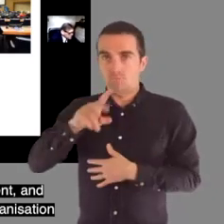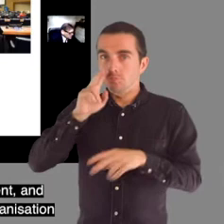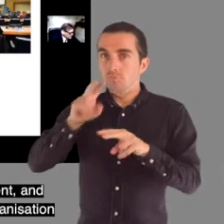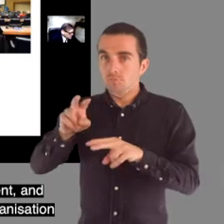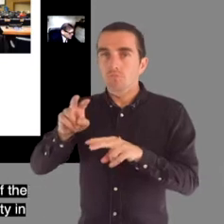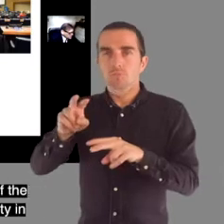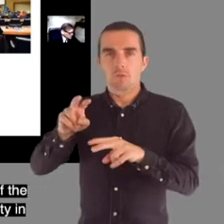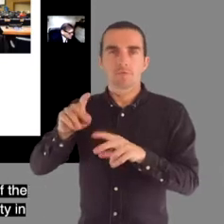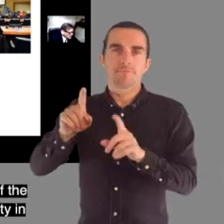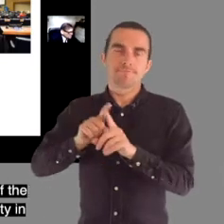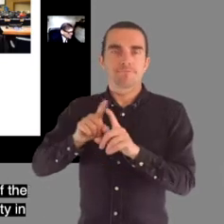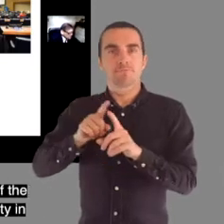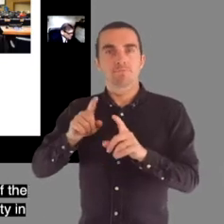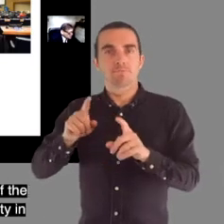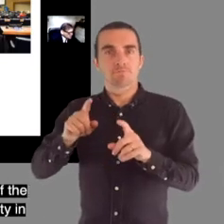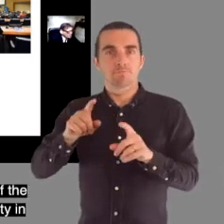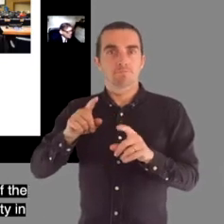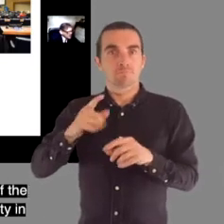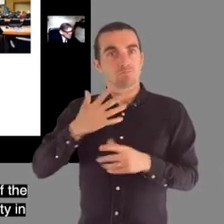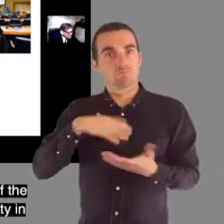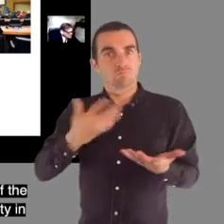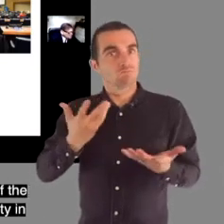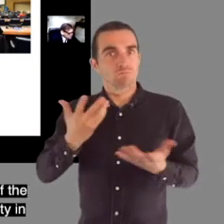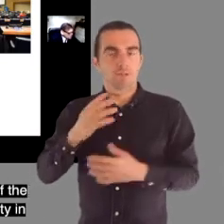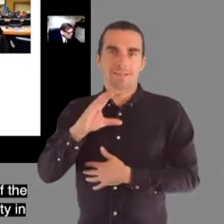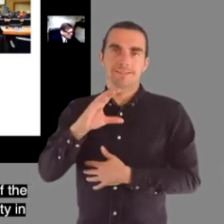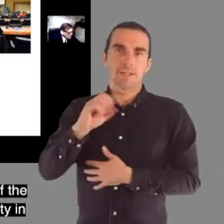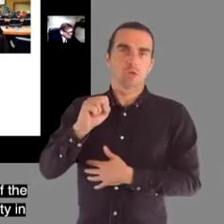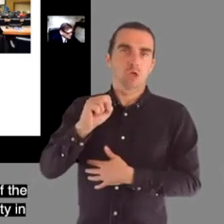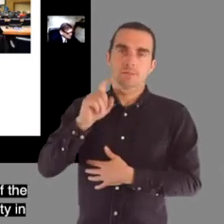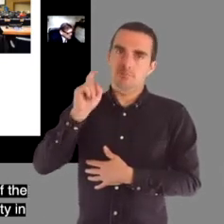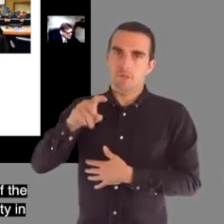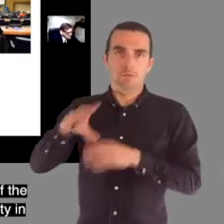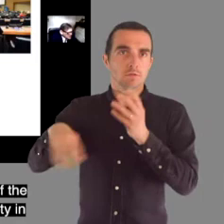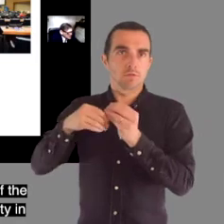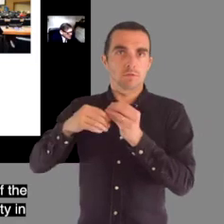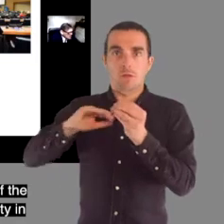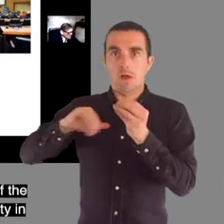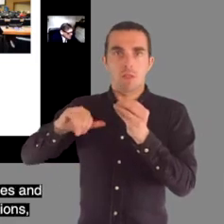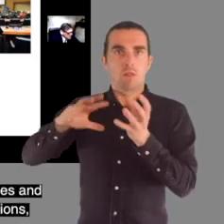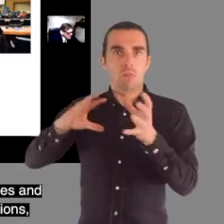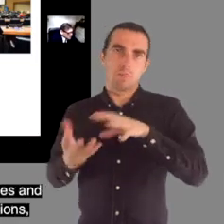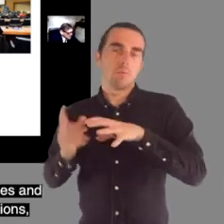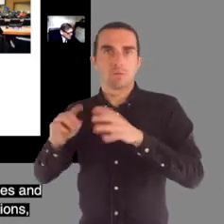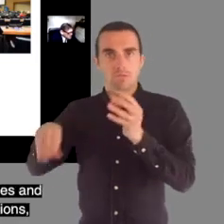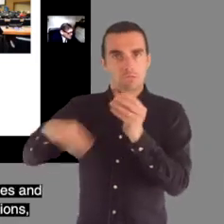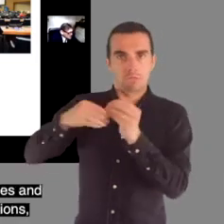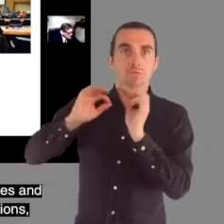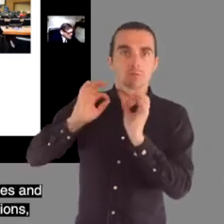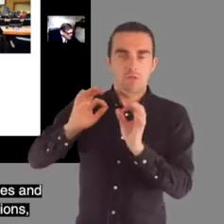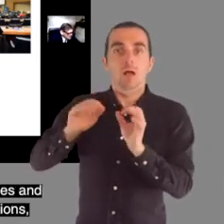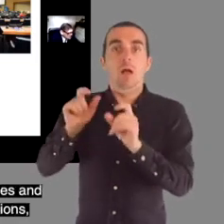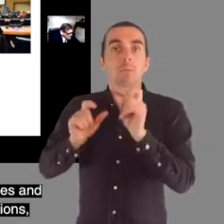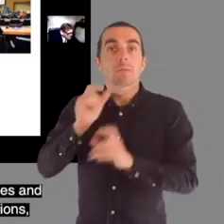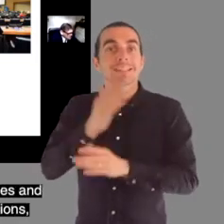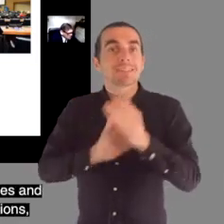human rights organization to check it. But the third leg of the stool, if you like, is civil society, in particular persons with disabilities